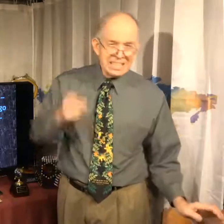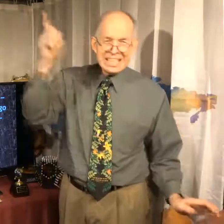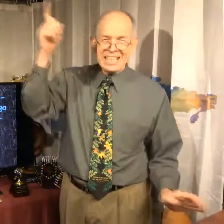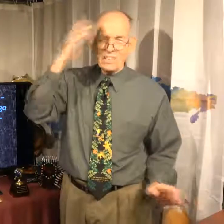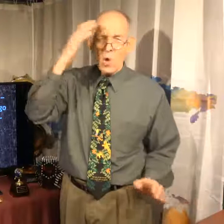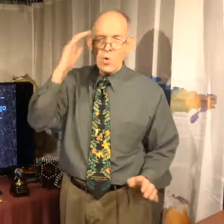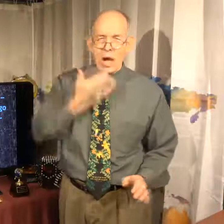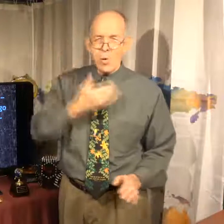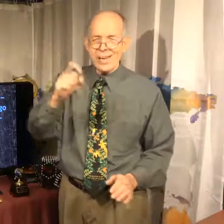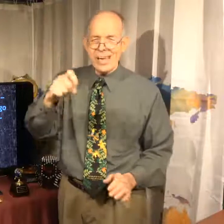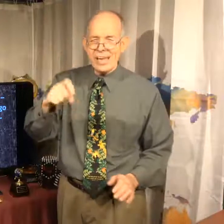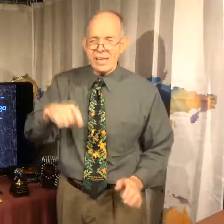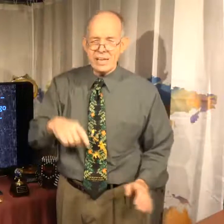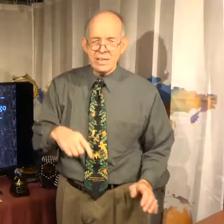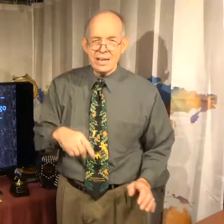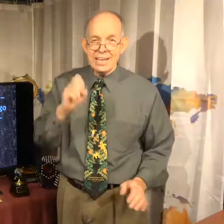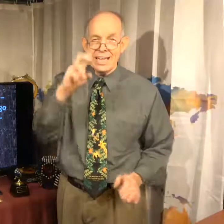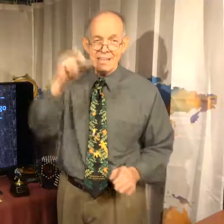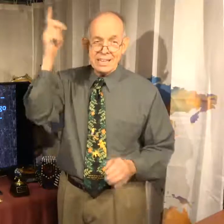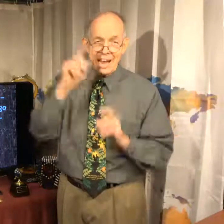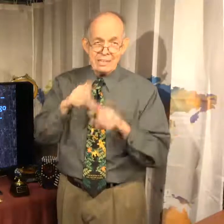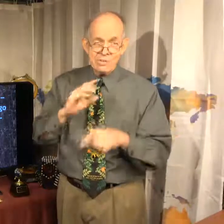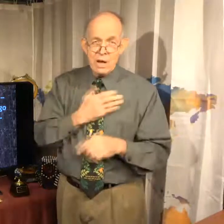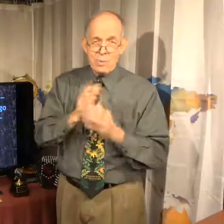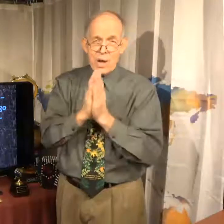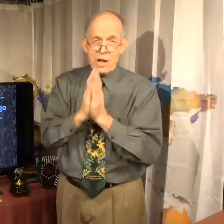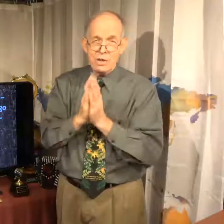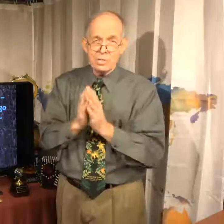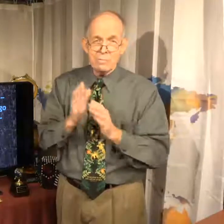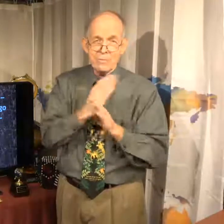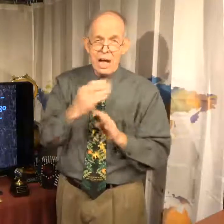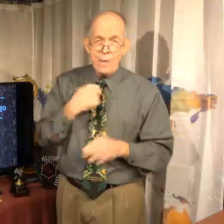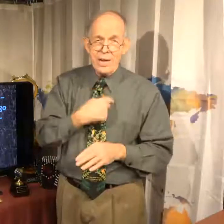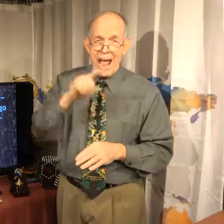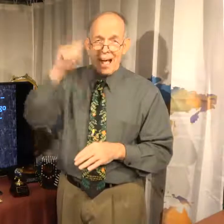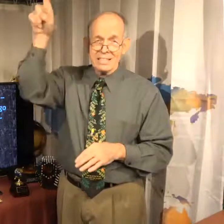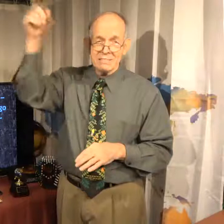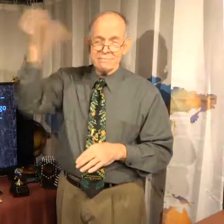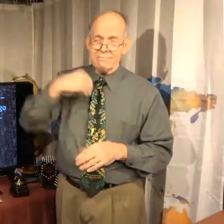He know how we need. Even he had to have prayer before I reacted.